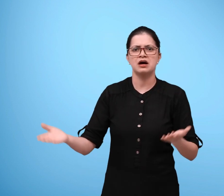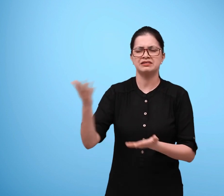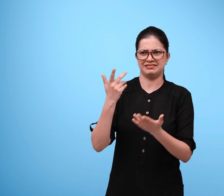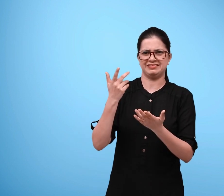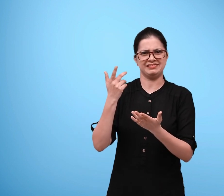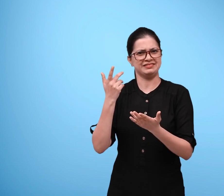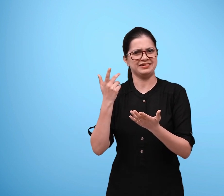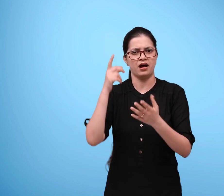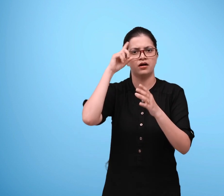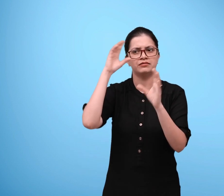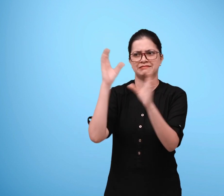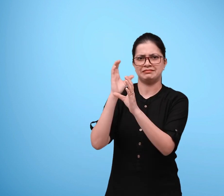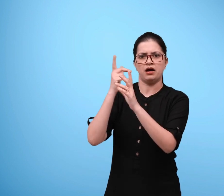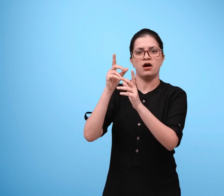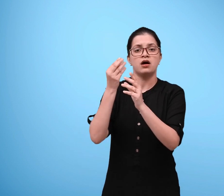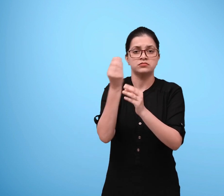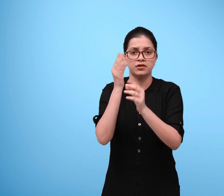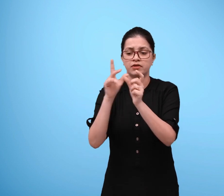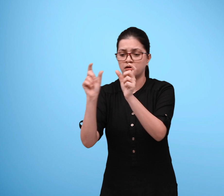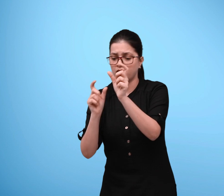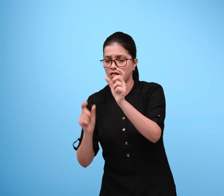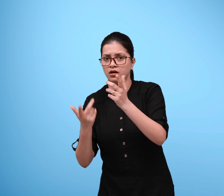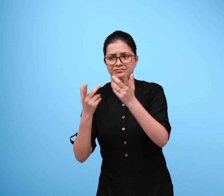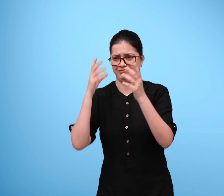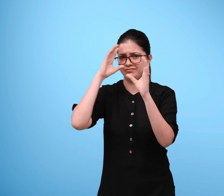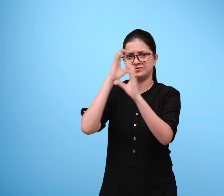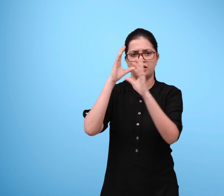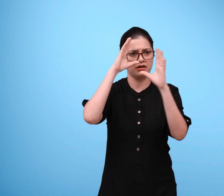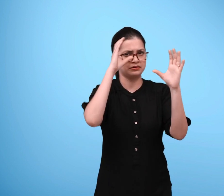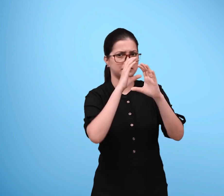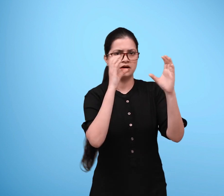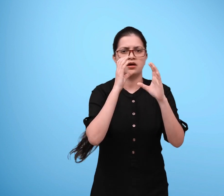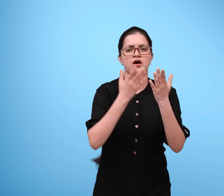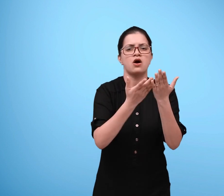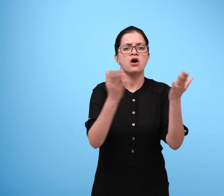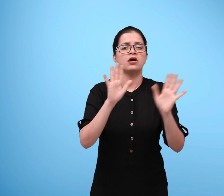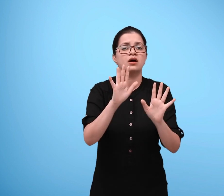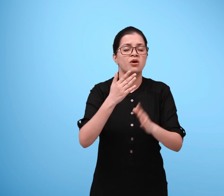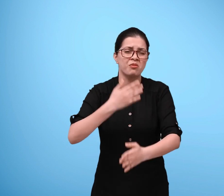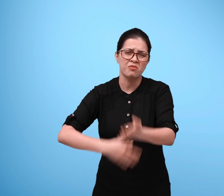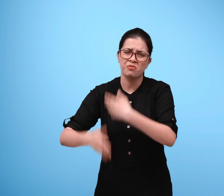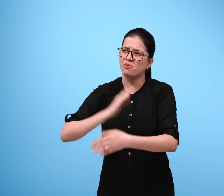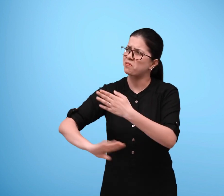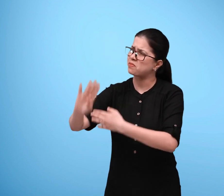This must have caused confusion in measurement.